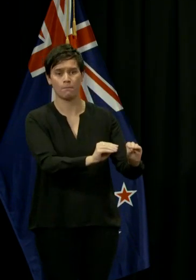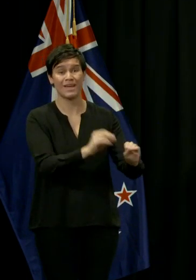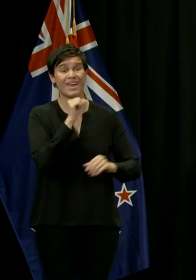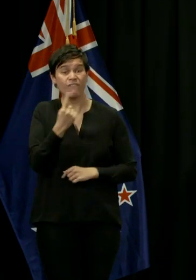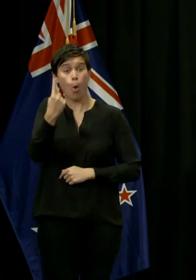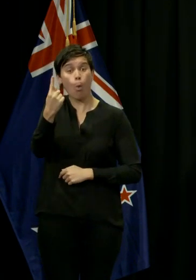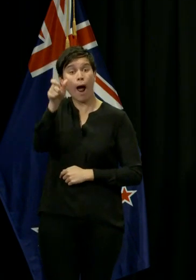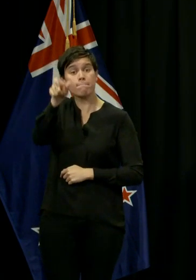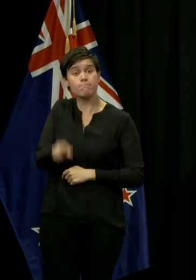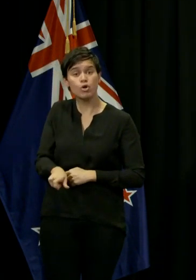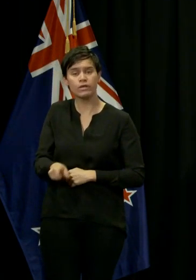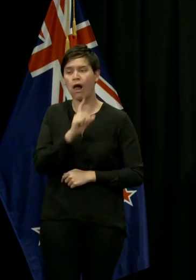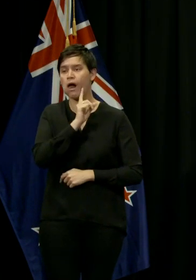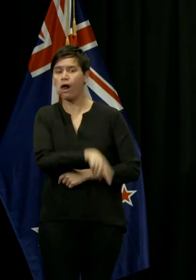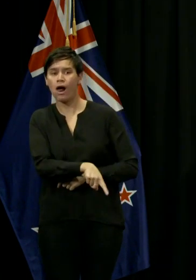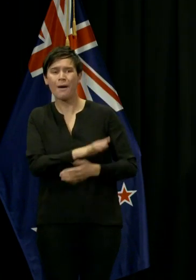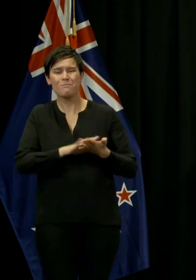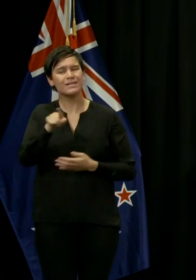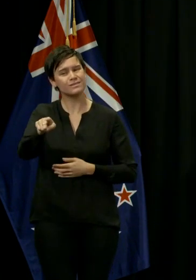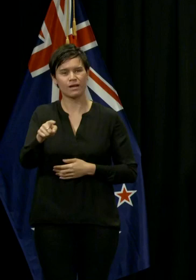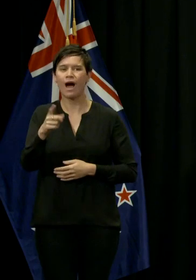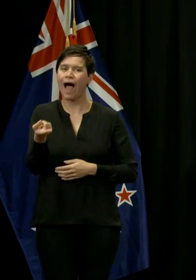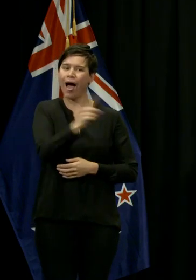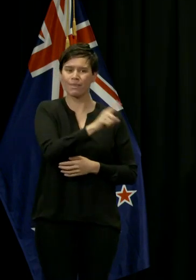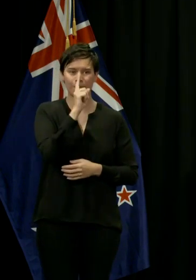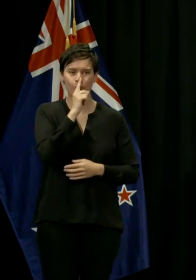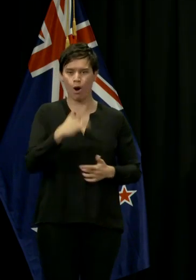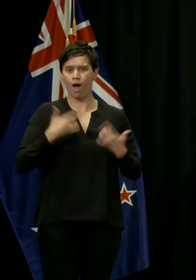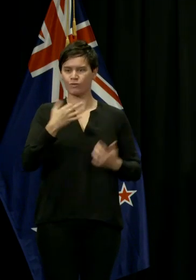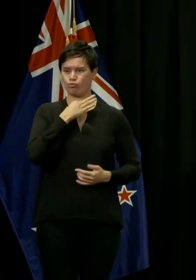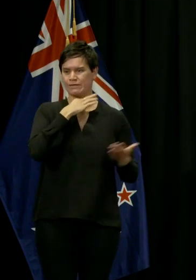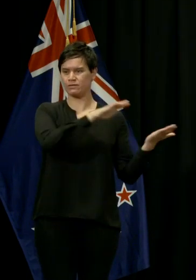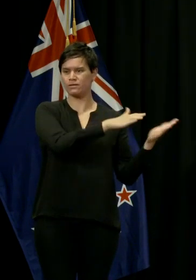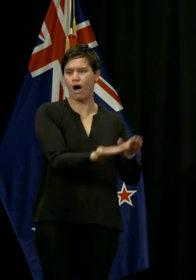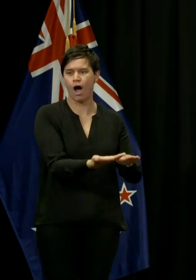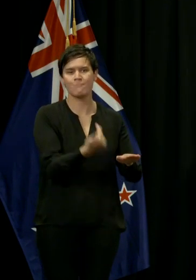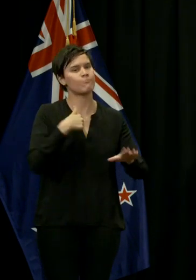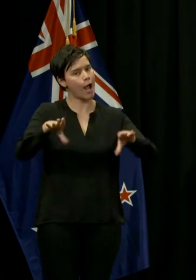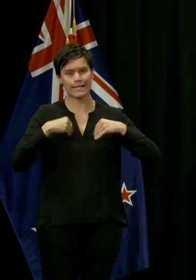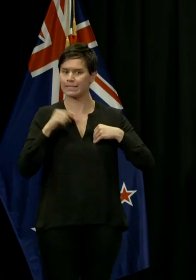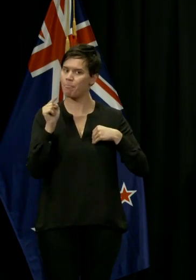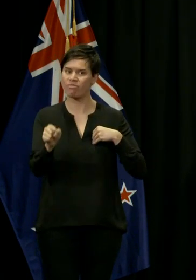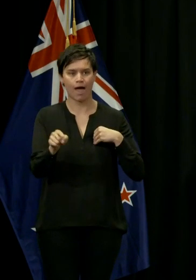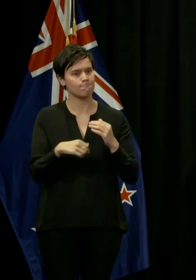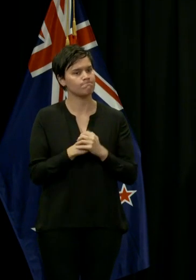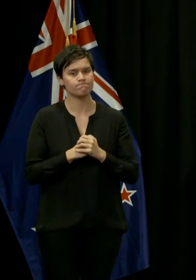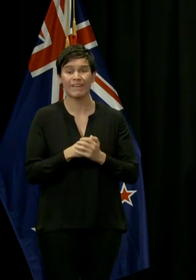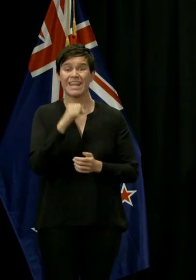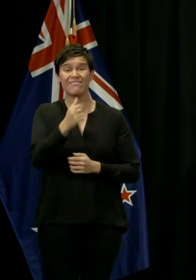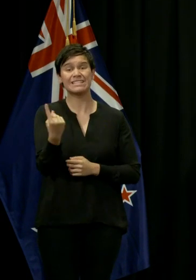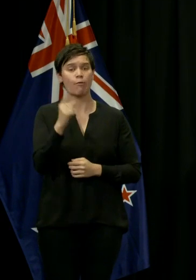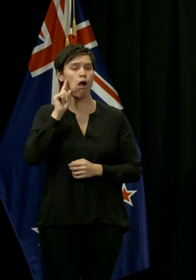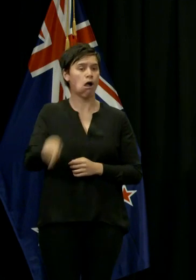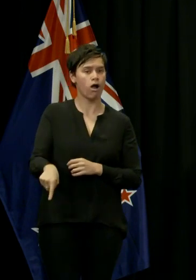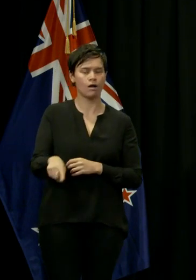their part in coming days will put the lives of others at risk, and there will be no tolerance for that. We will not hesitate to